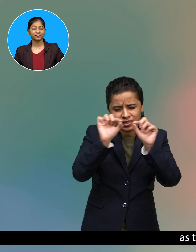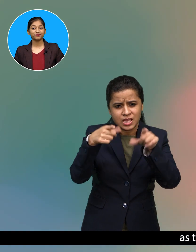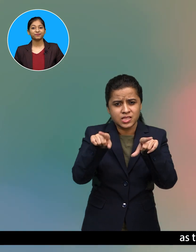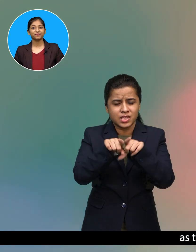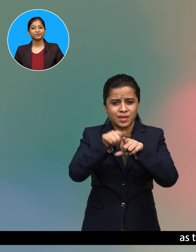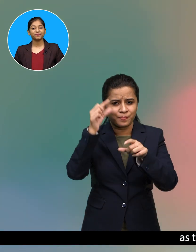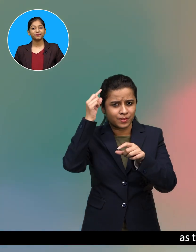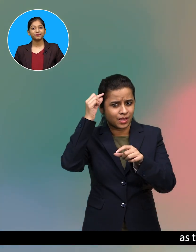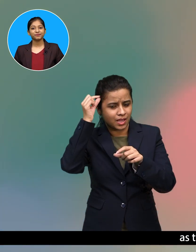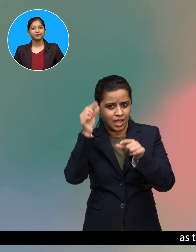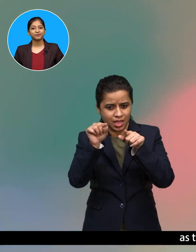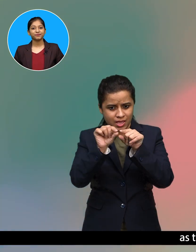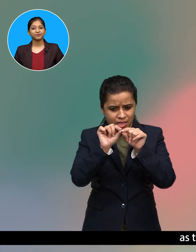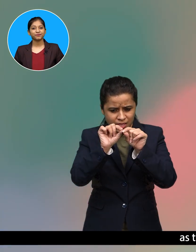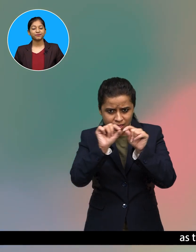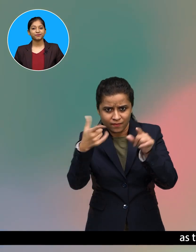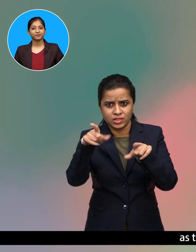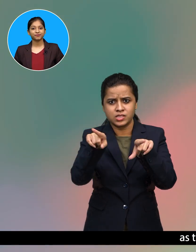hairs.